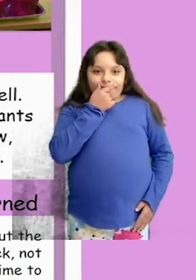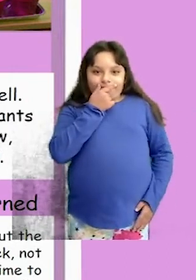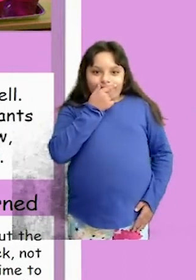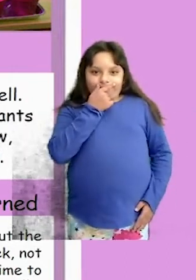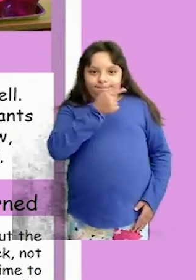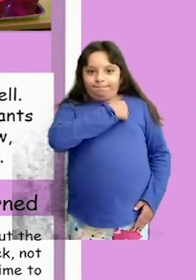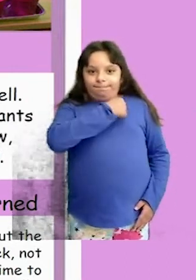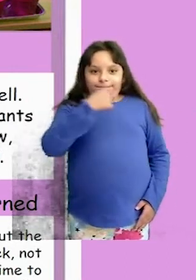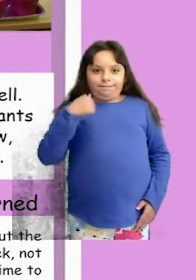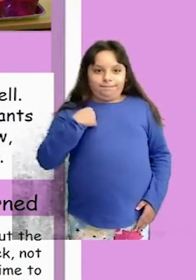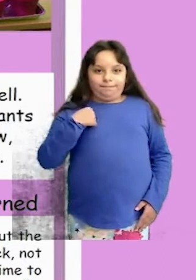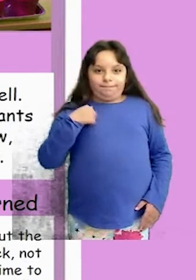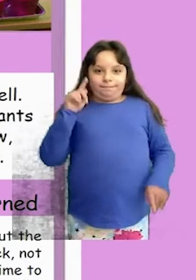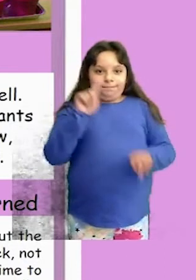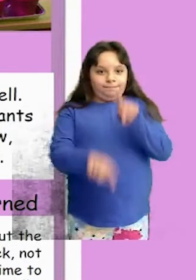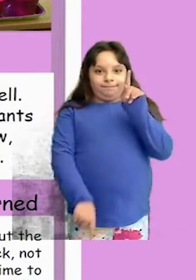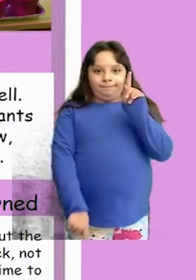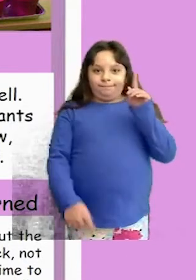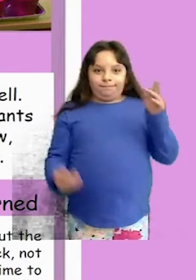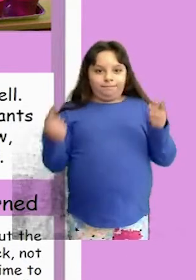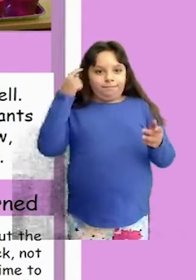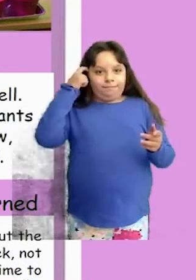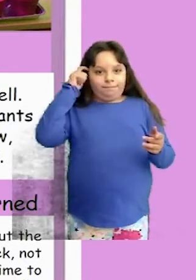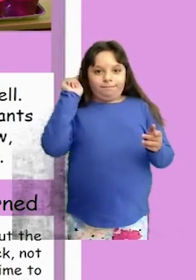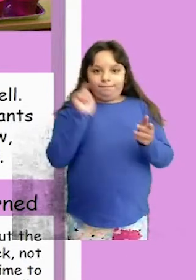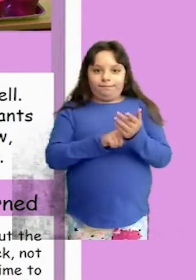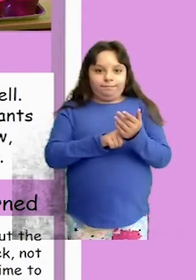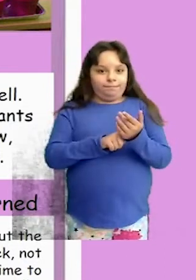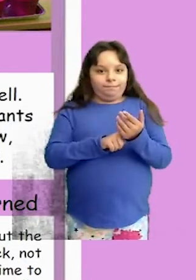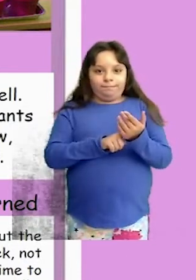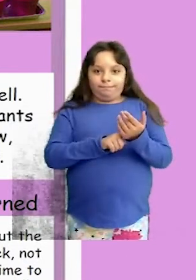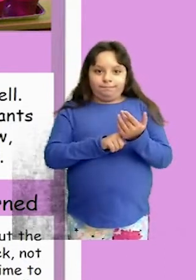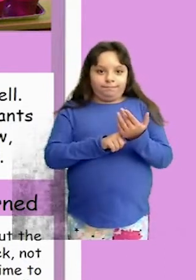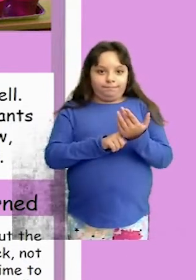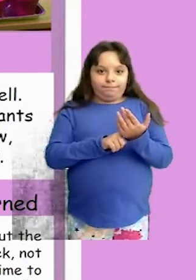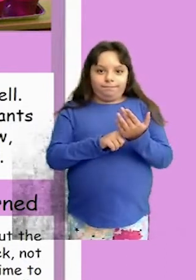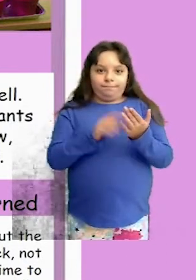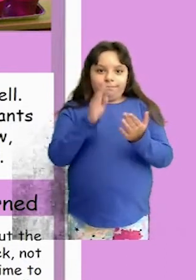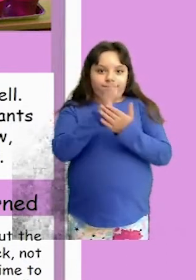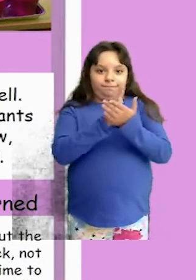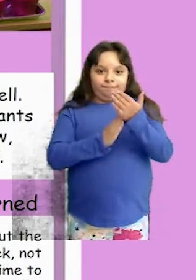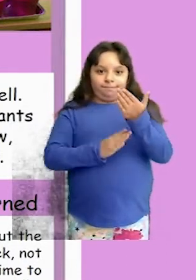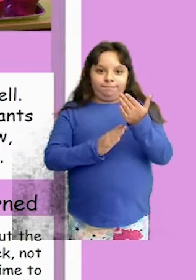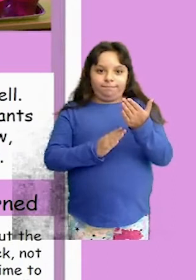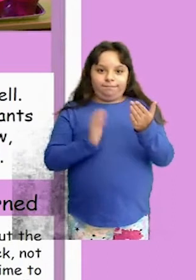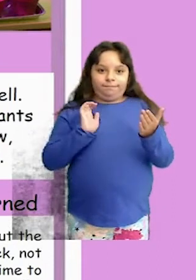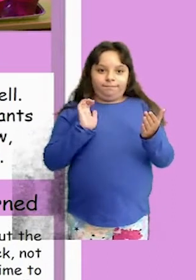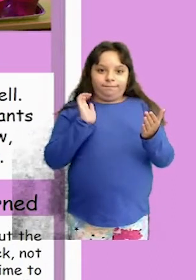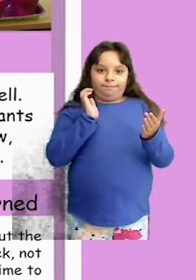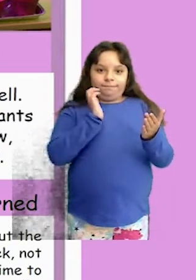Do you know what our results are and what happened? We honestly couldn't tell.